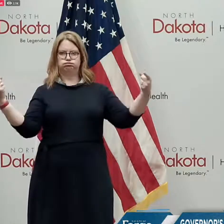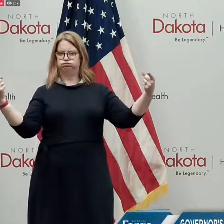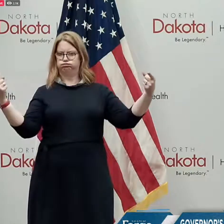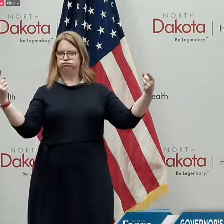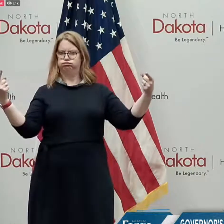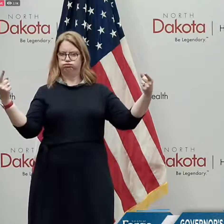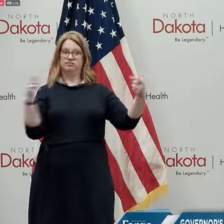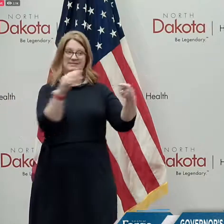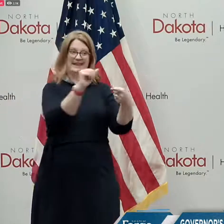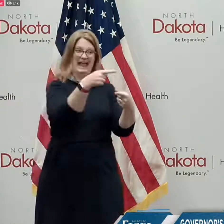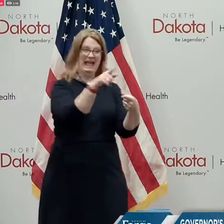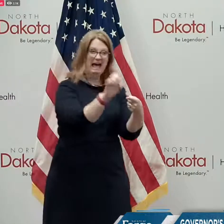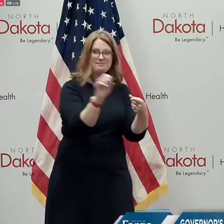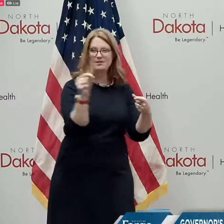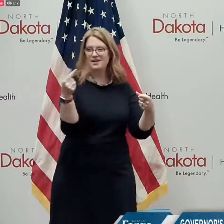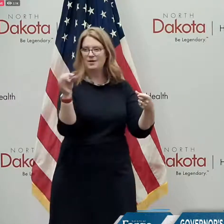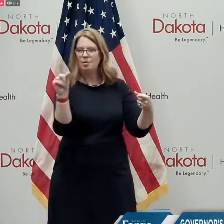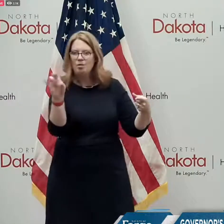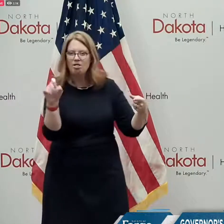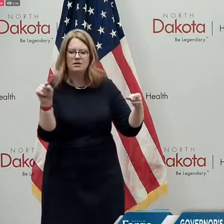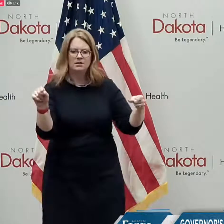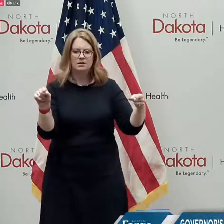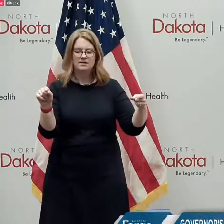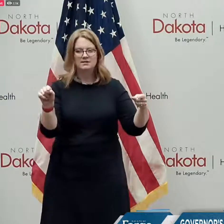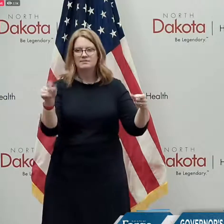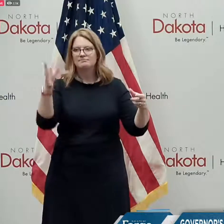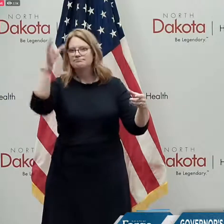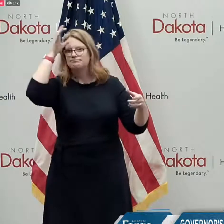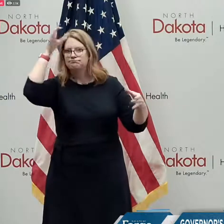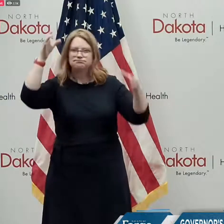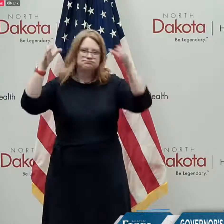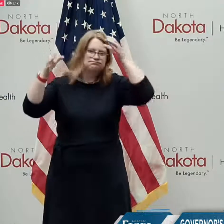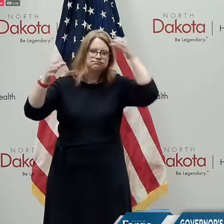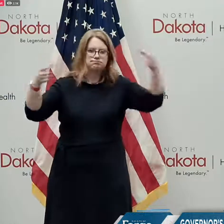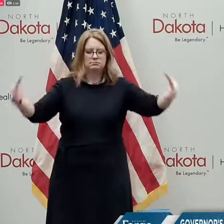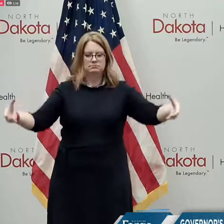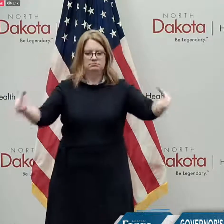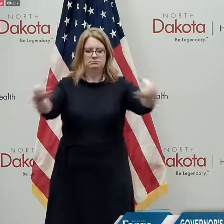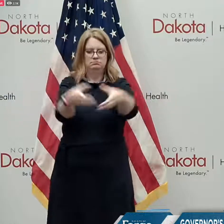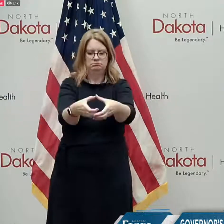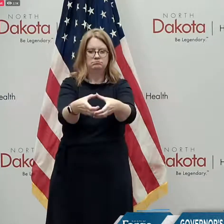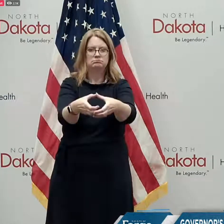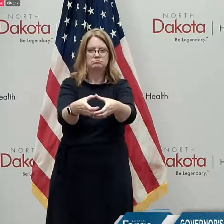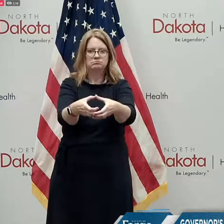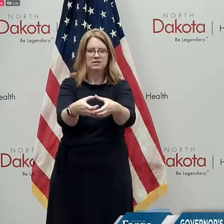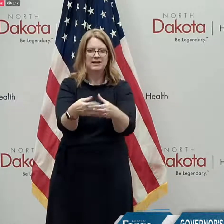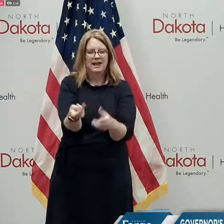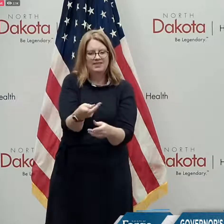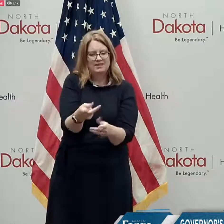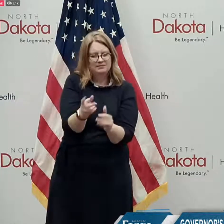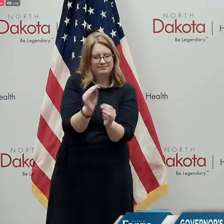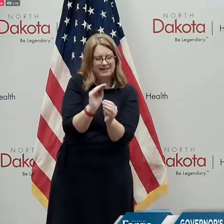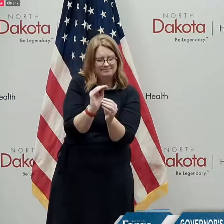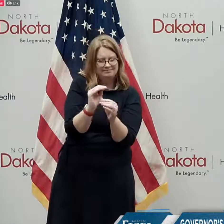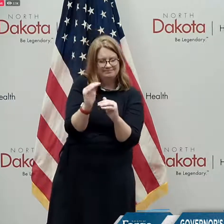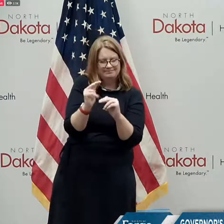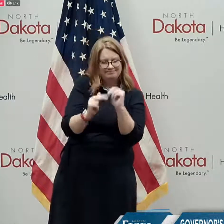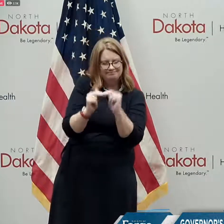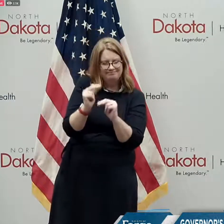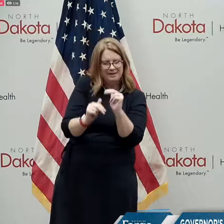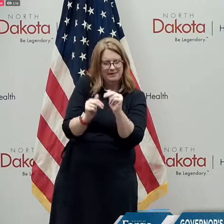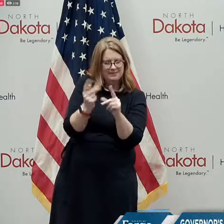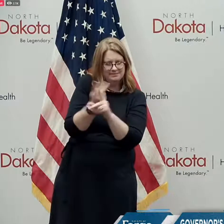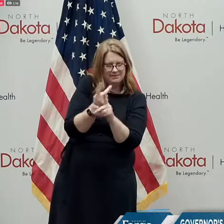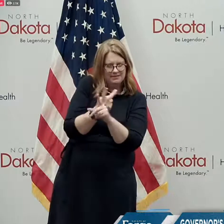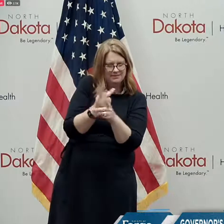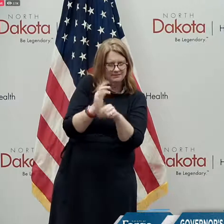contribute resources, their best and brightest, literally from around the world, to build an app that could be used as a tool